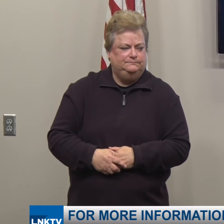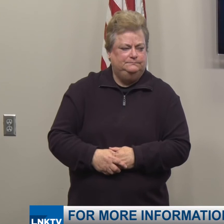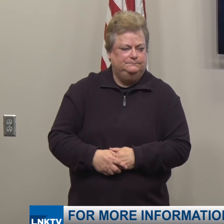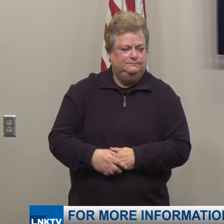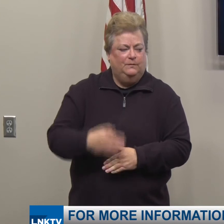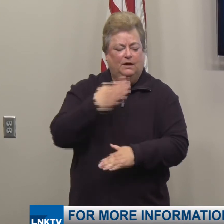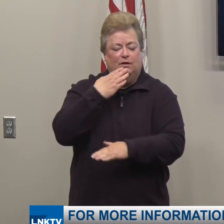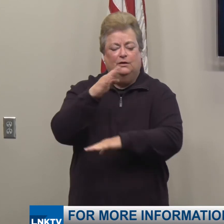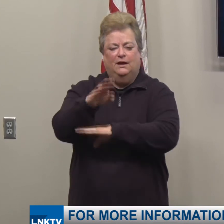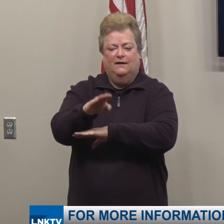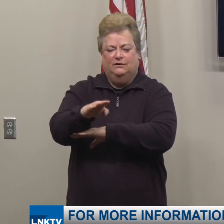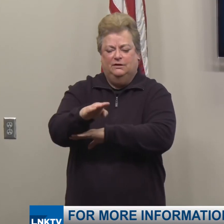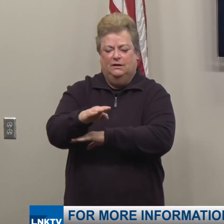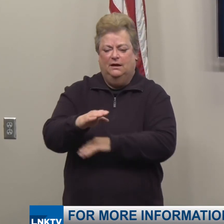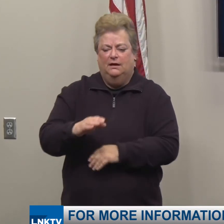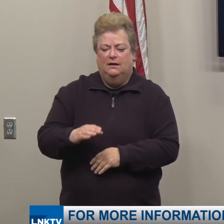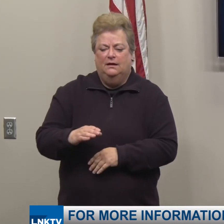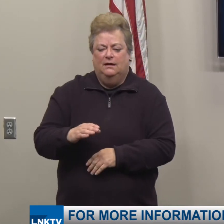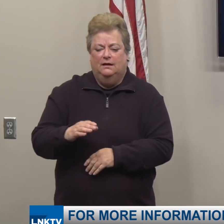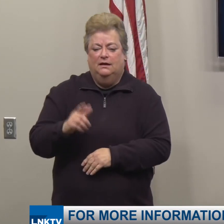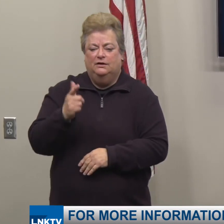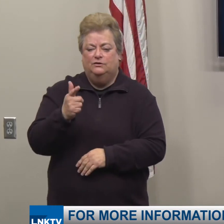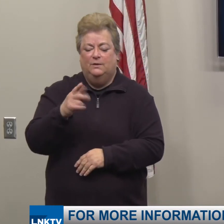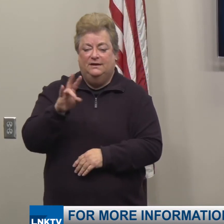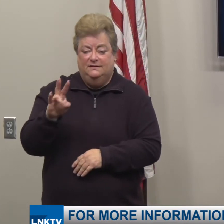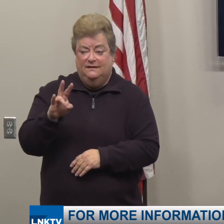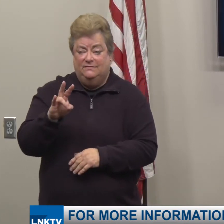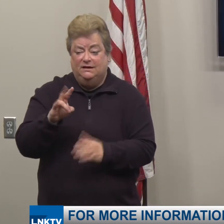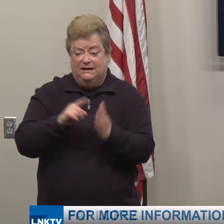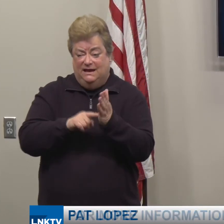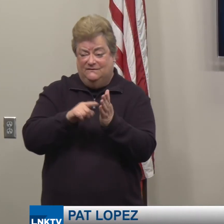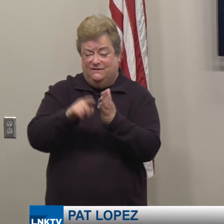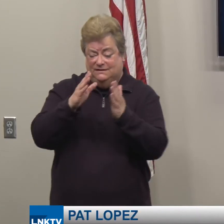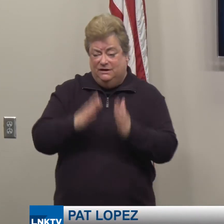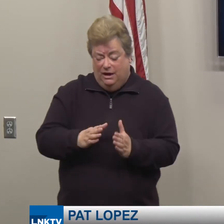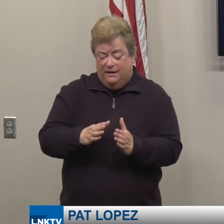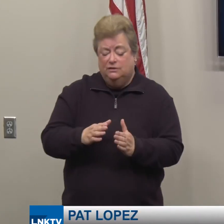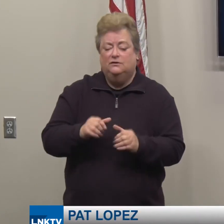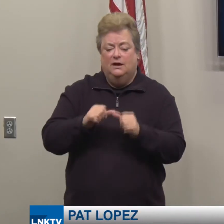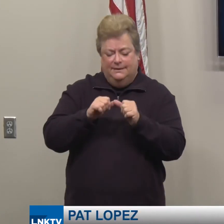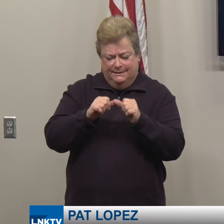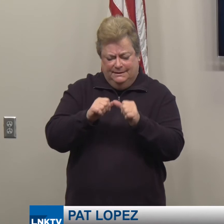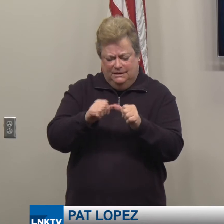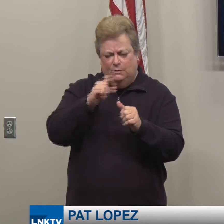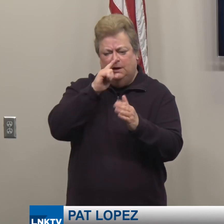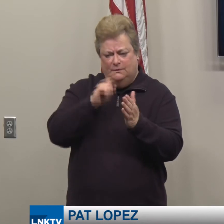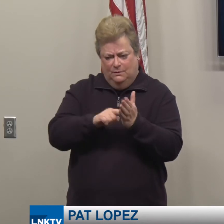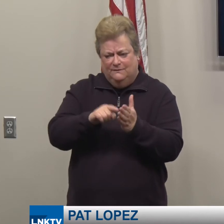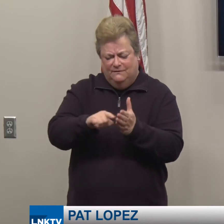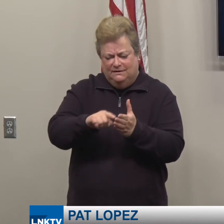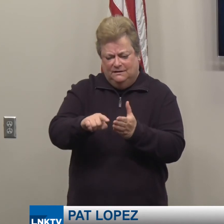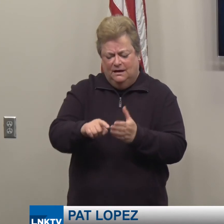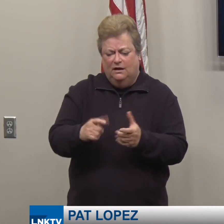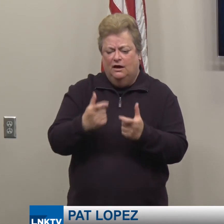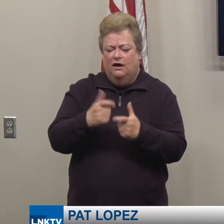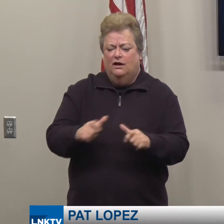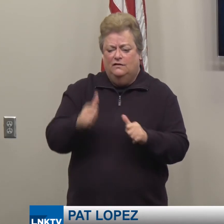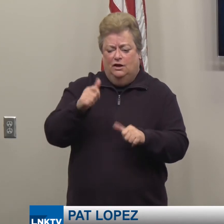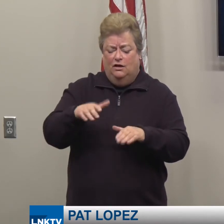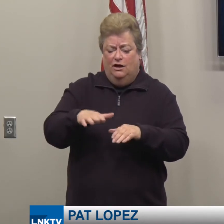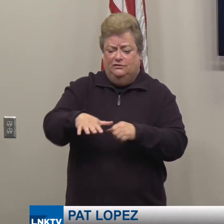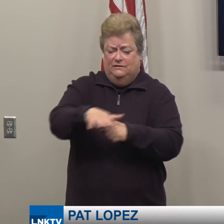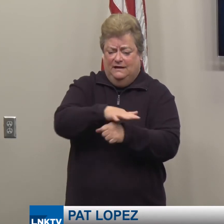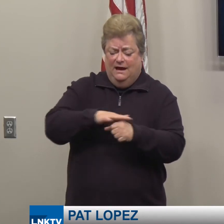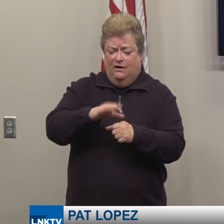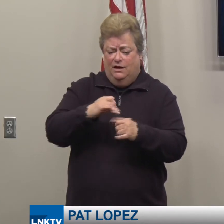Good afternoon. Our 27 active contact tracers are continuing their investigations. The largest area